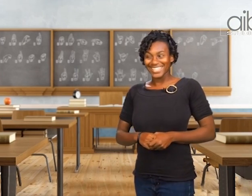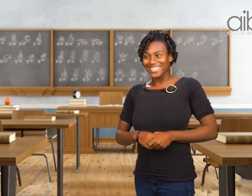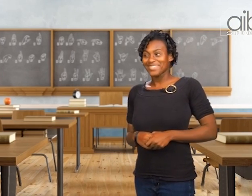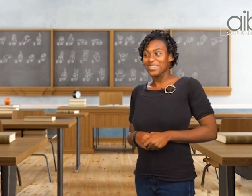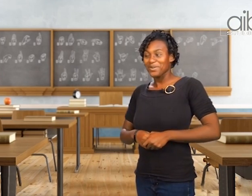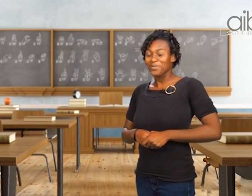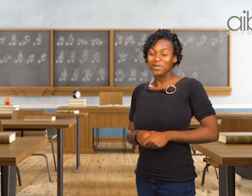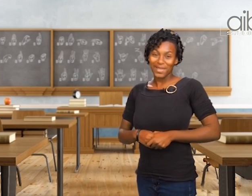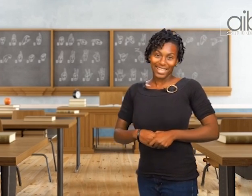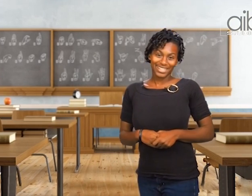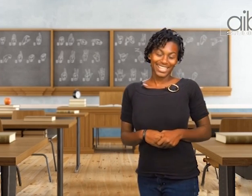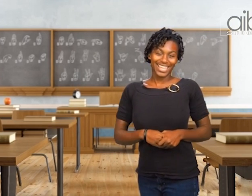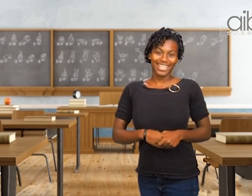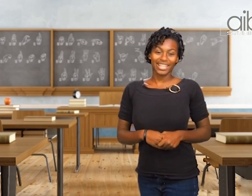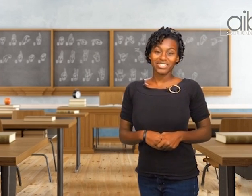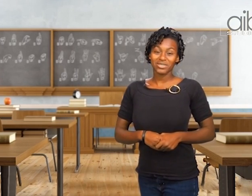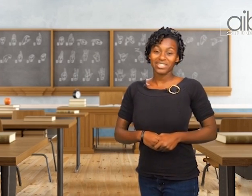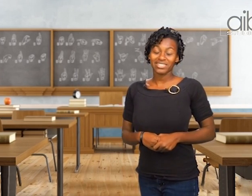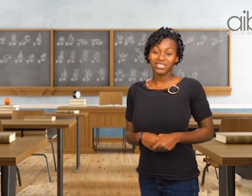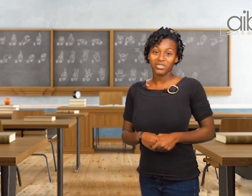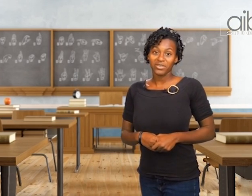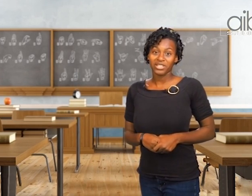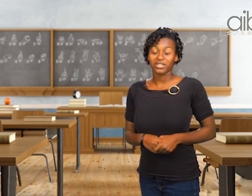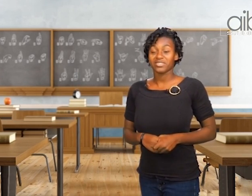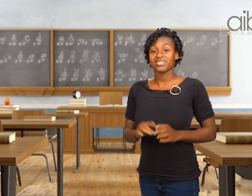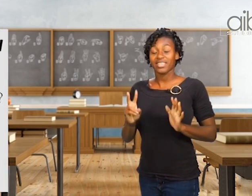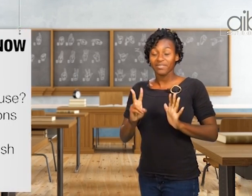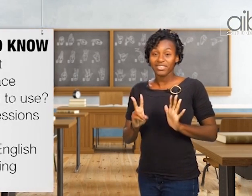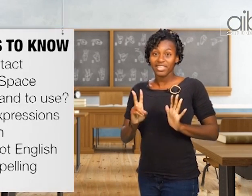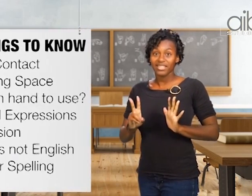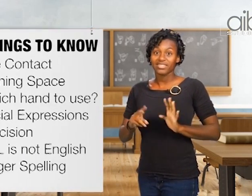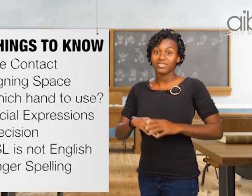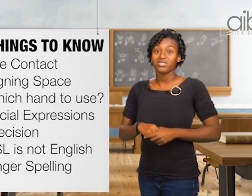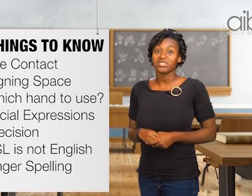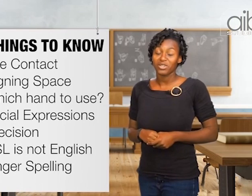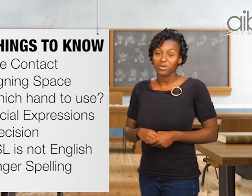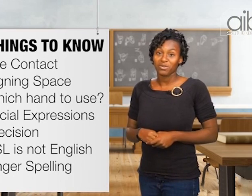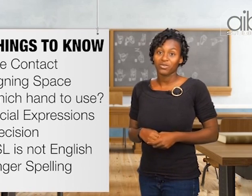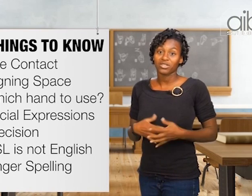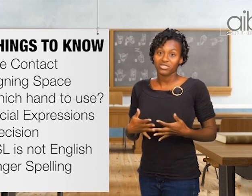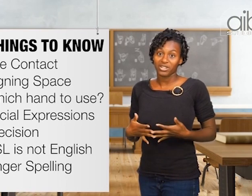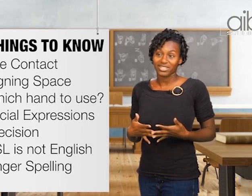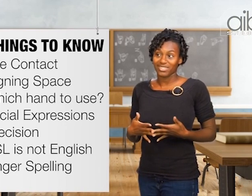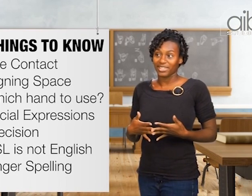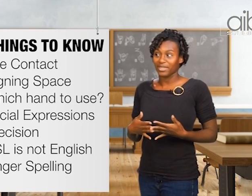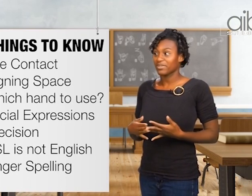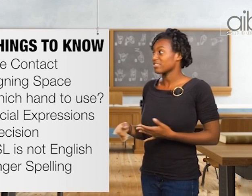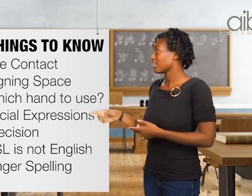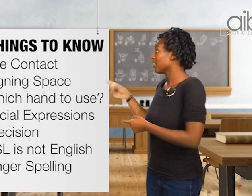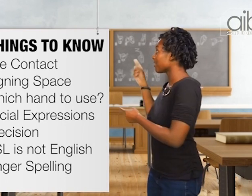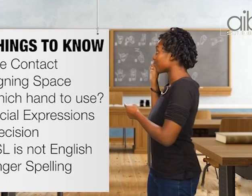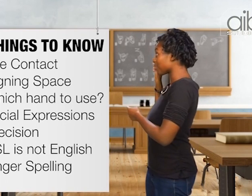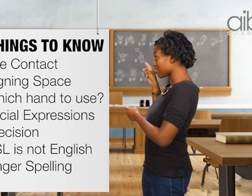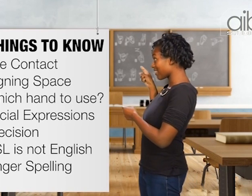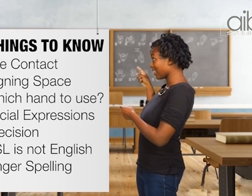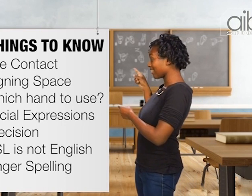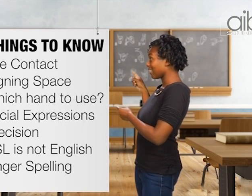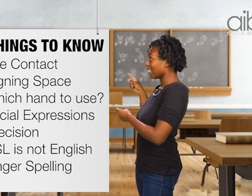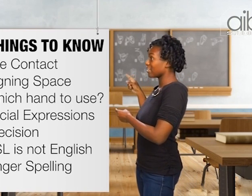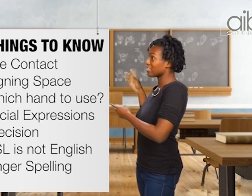Hey, so we're back, and I'd just like to let you know there are 7 things that you need to know before starting sign language. The first thing is